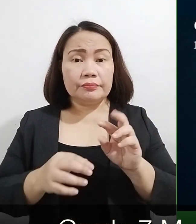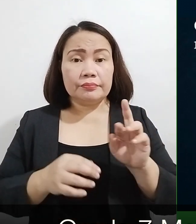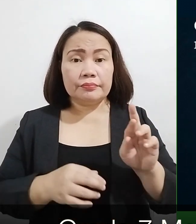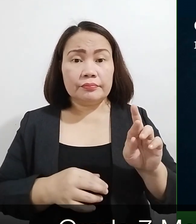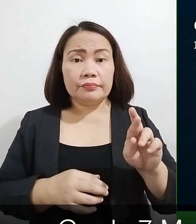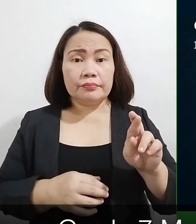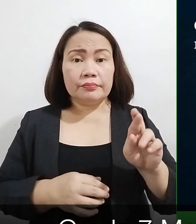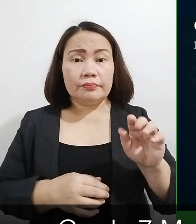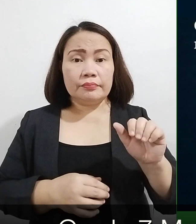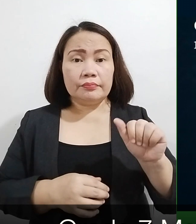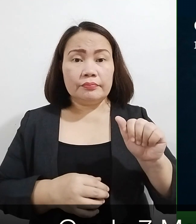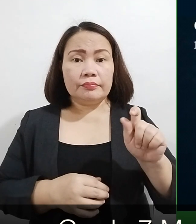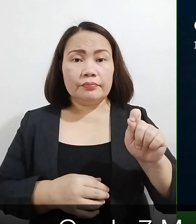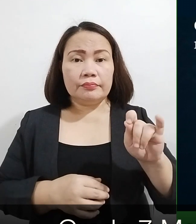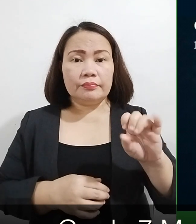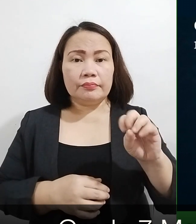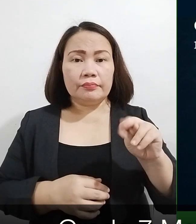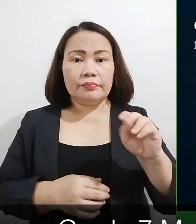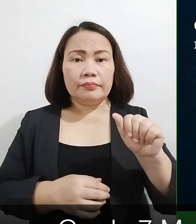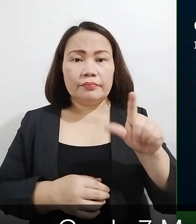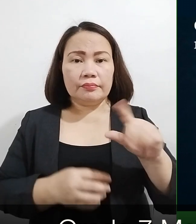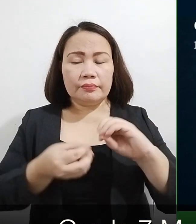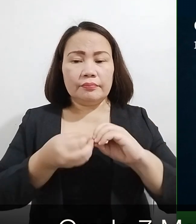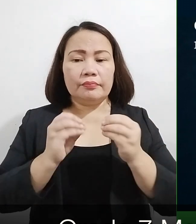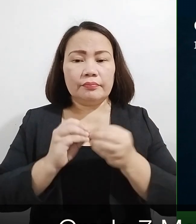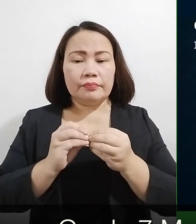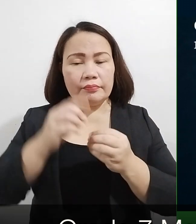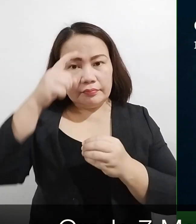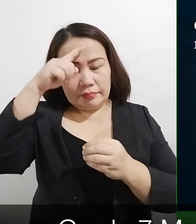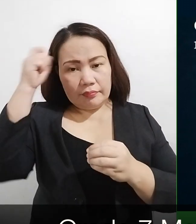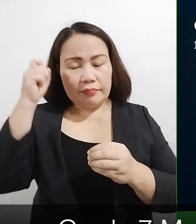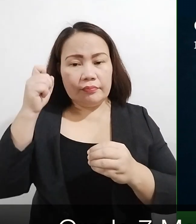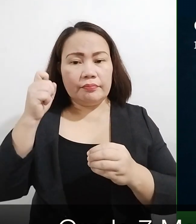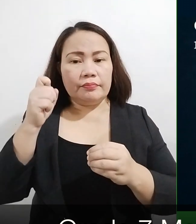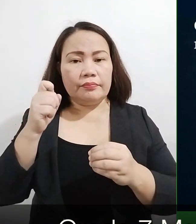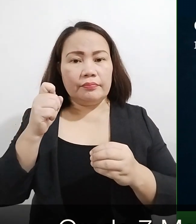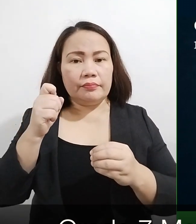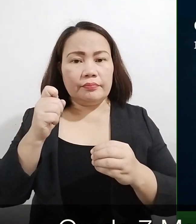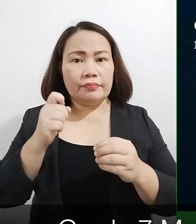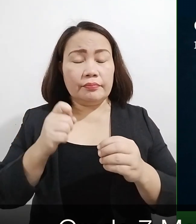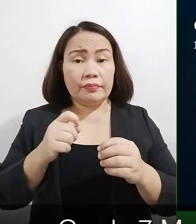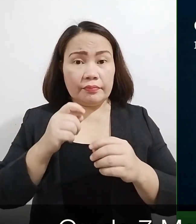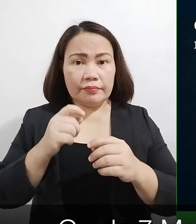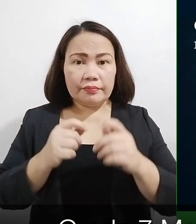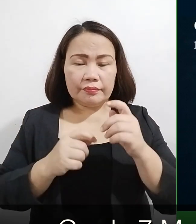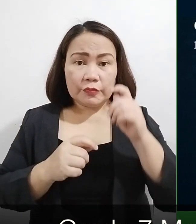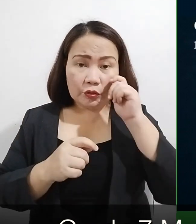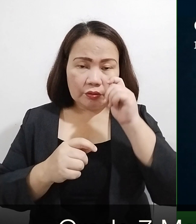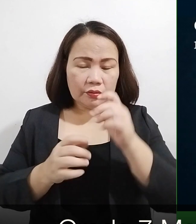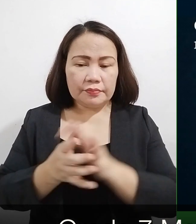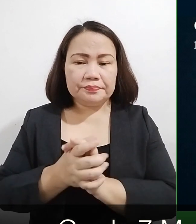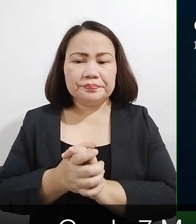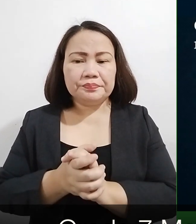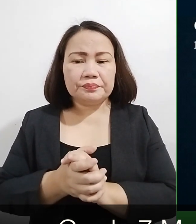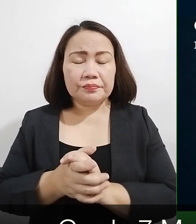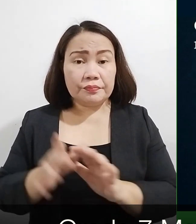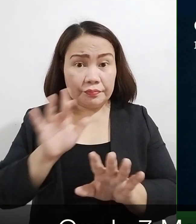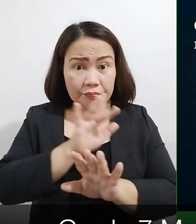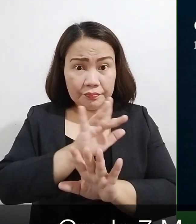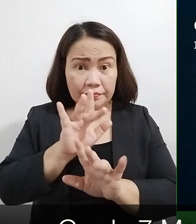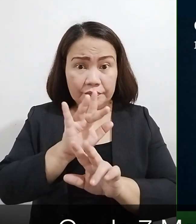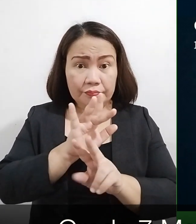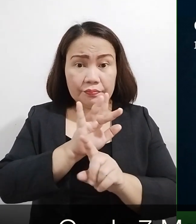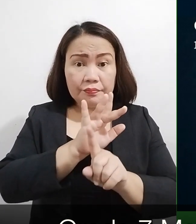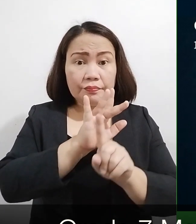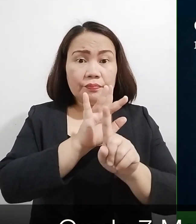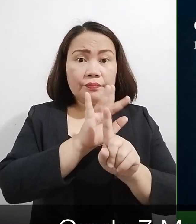root of 64 is a rational number kasi yung square root niya is a rational. Okay, next.